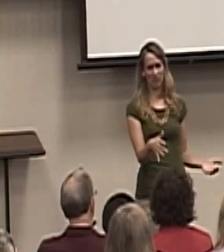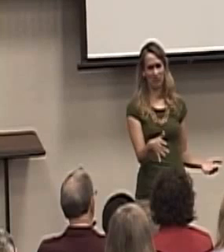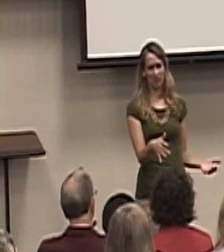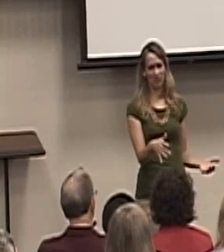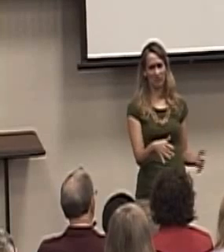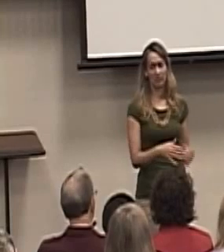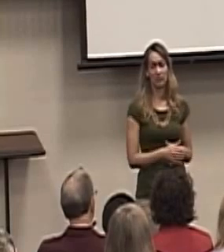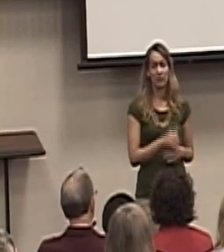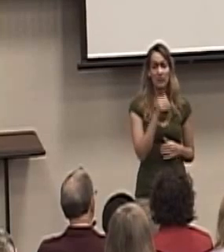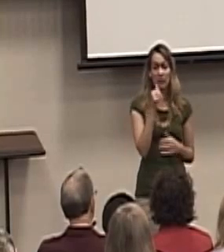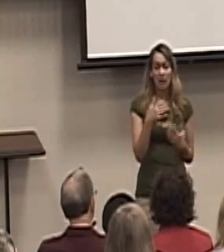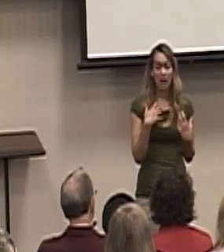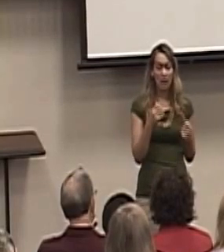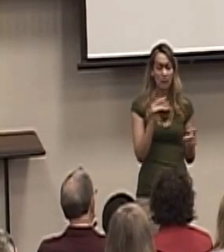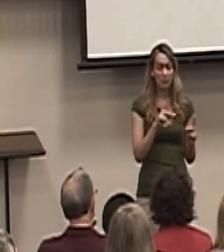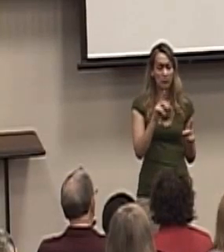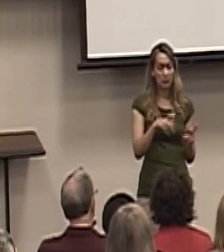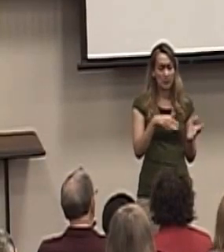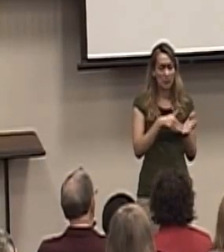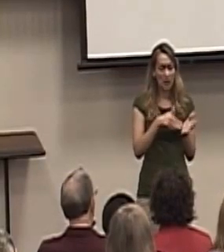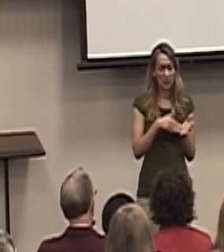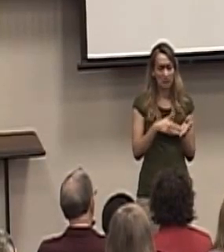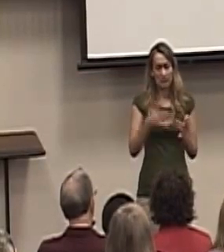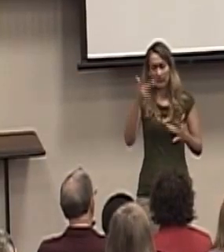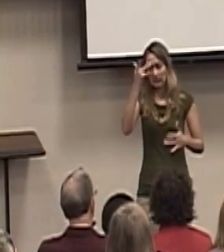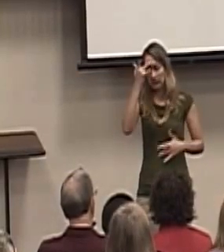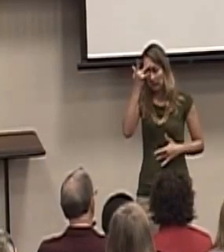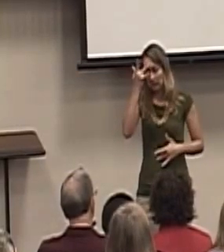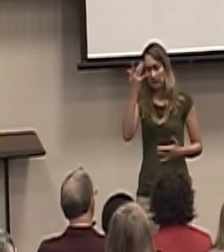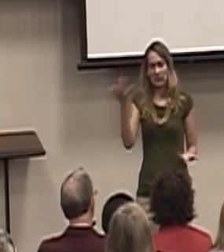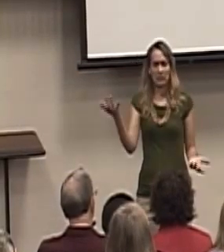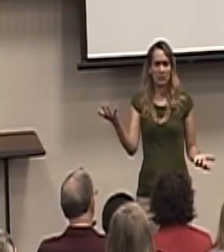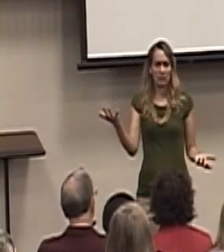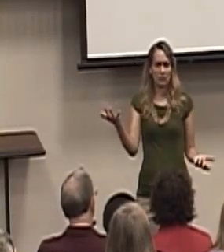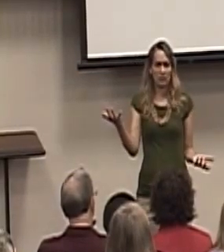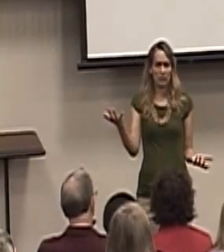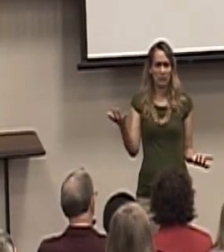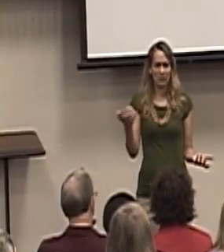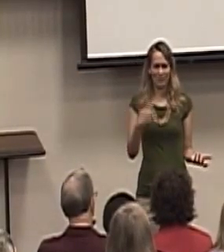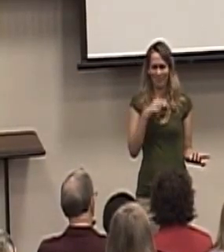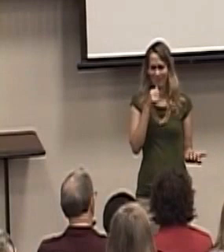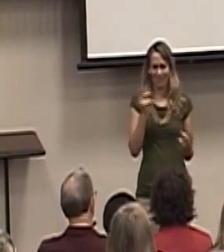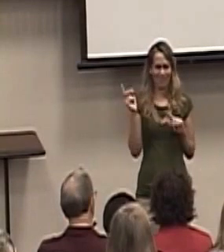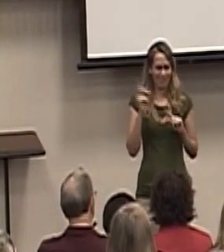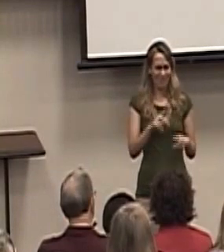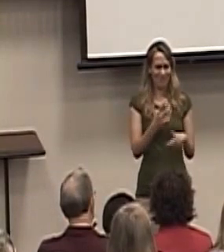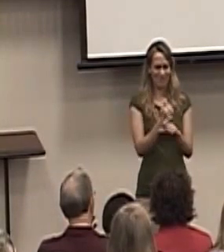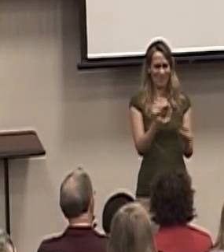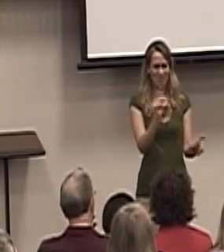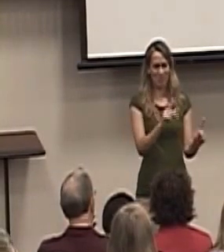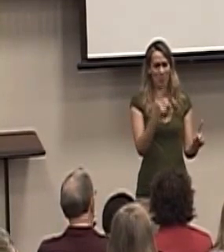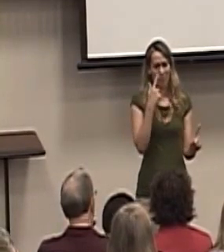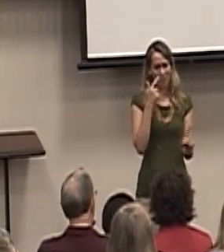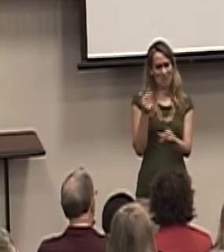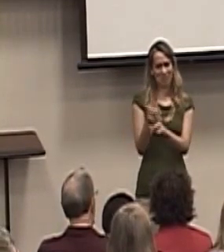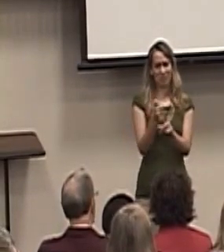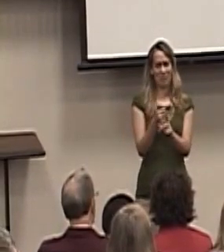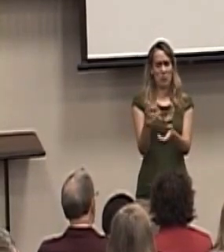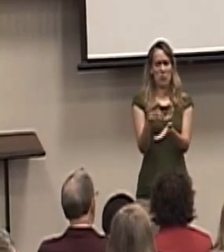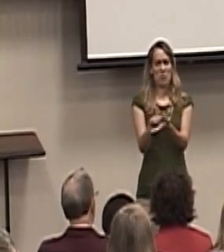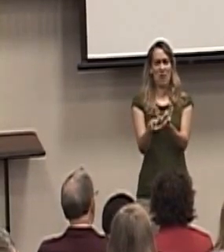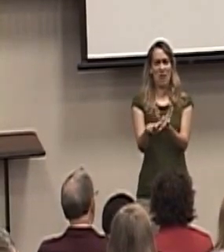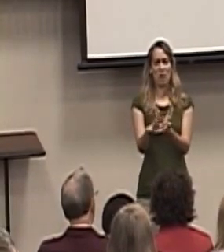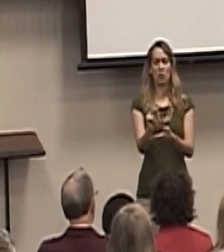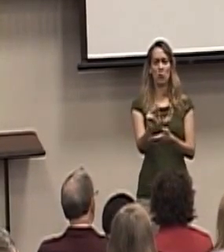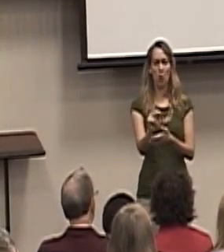It's not the healthy people that need a doctor, it's the sick. I didn't come to save those who think that they're righteous. I came to save the ones